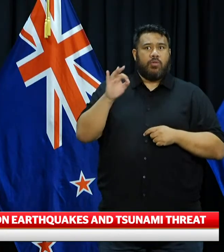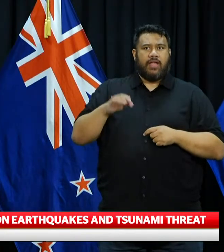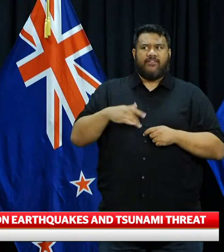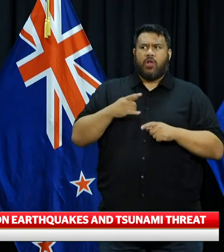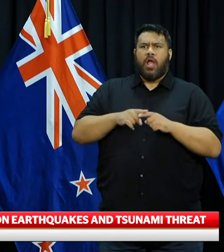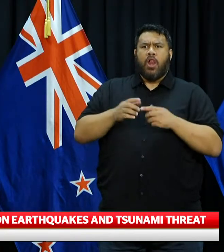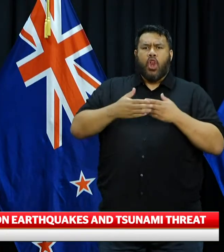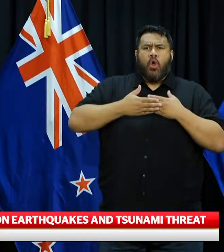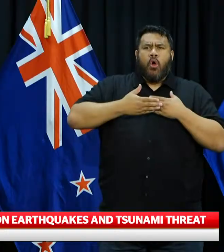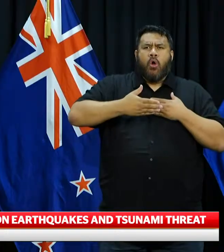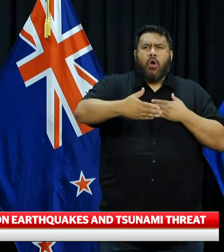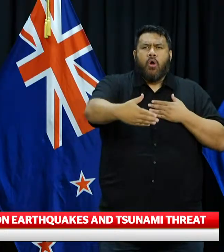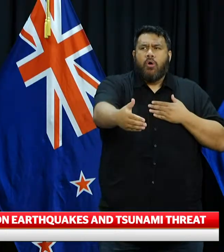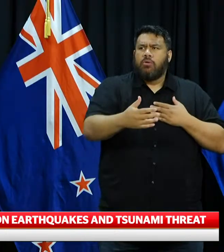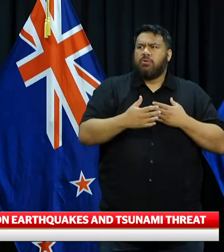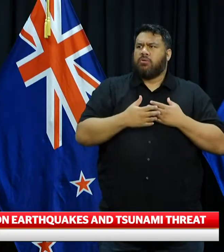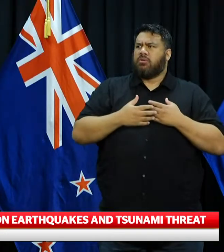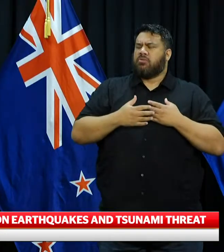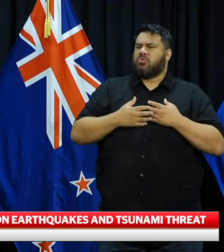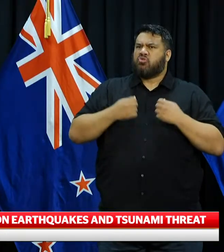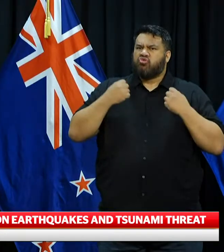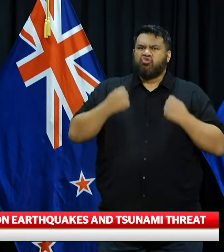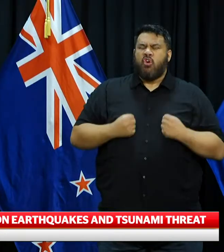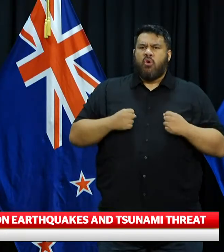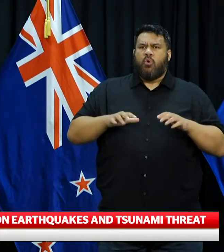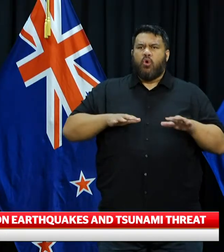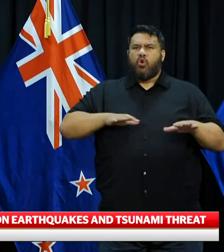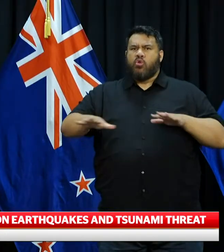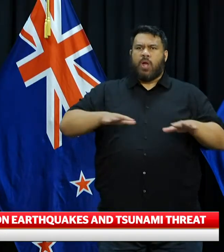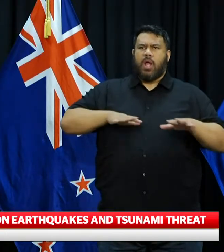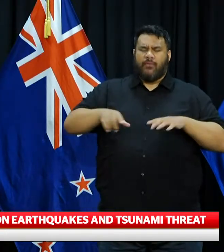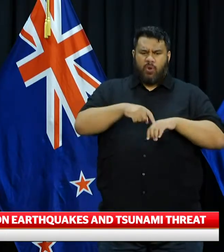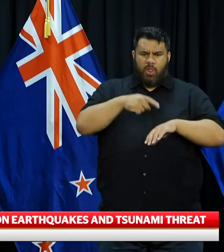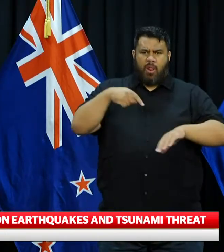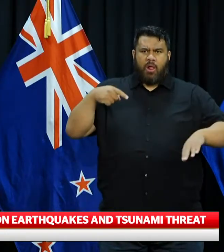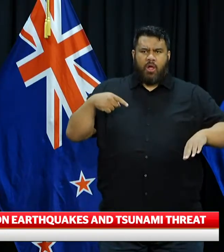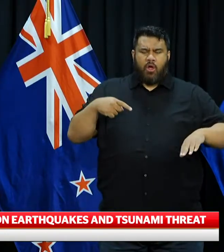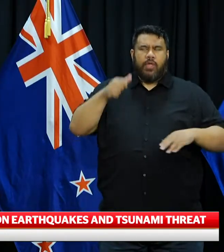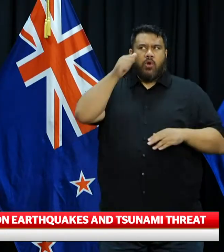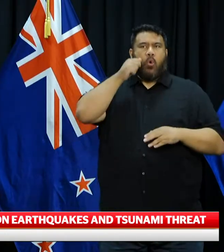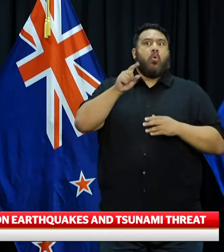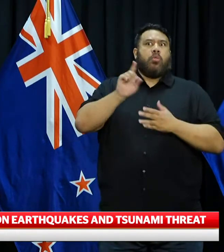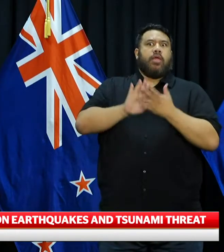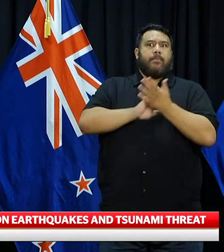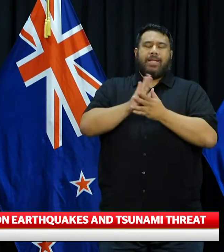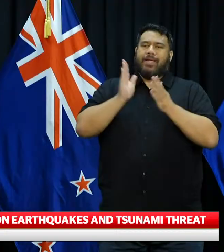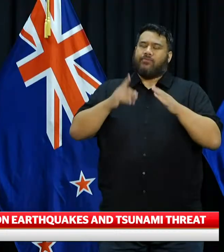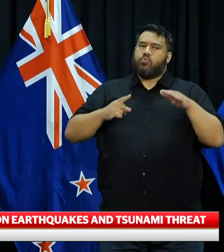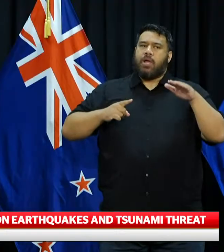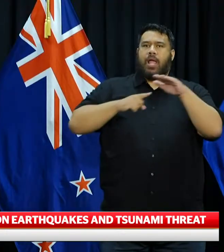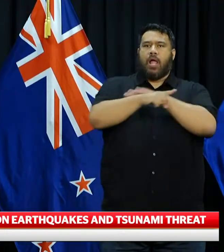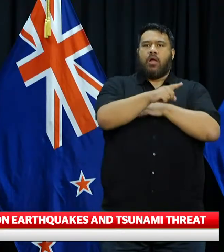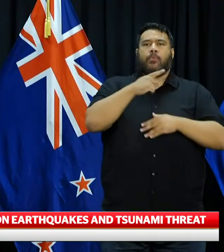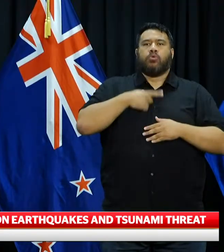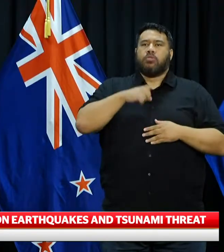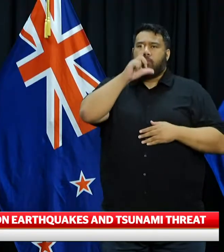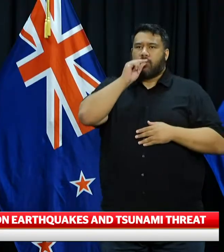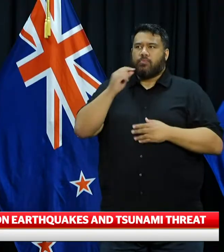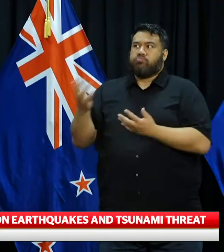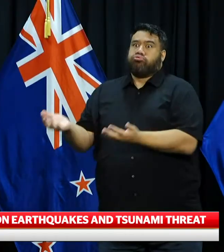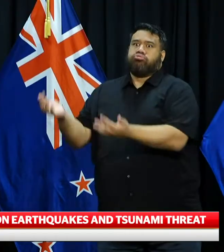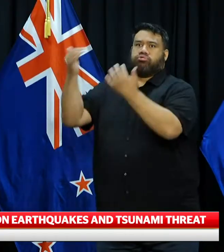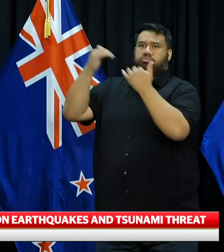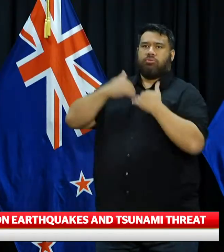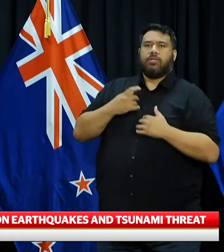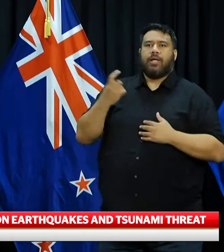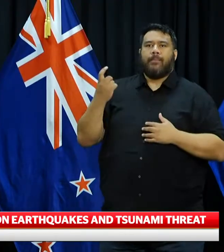or strong earthquakes, and they knew to grab their bag and head into the highlands. I can only but thank